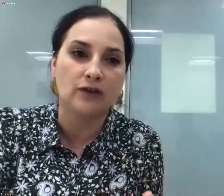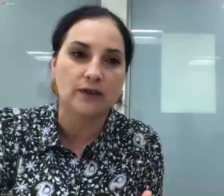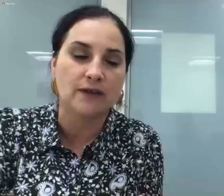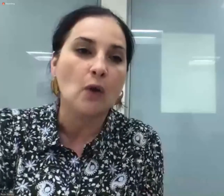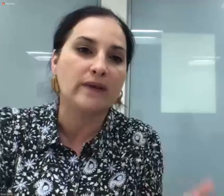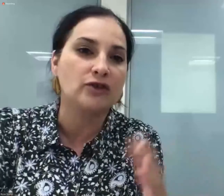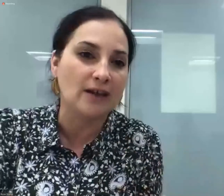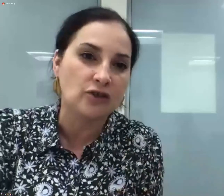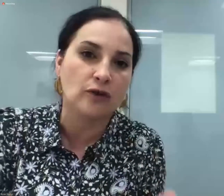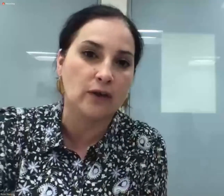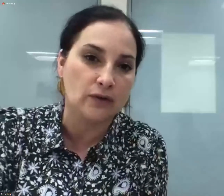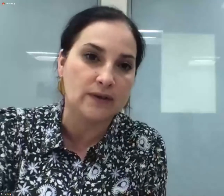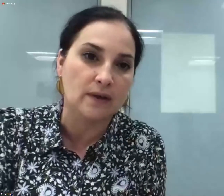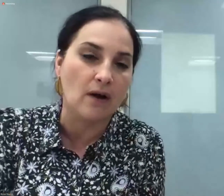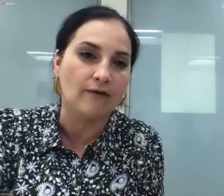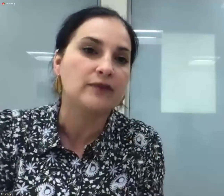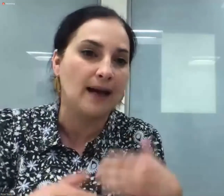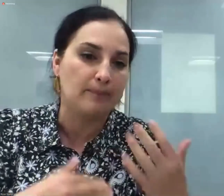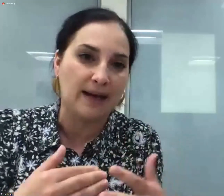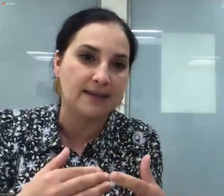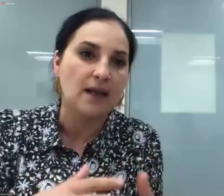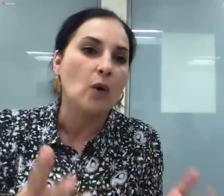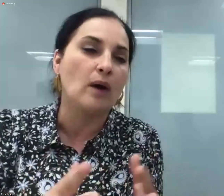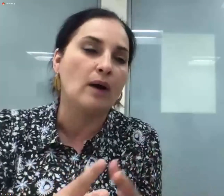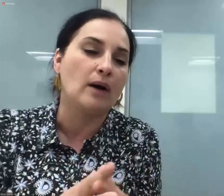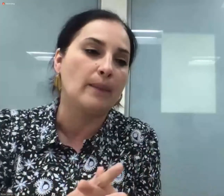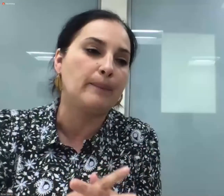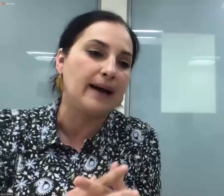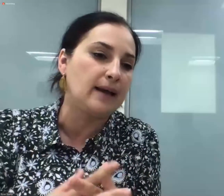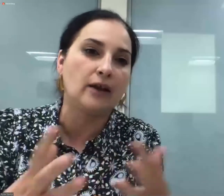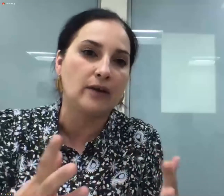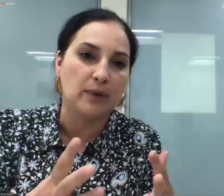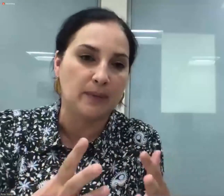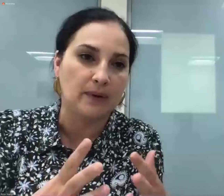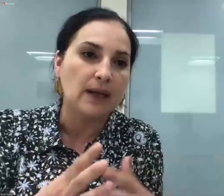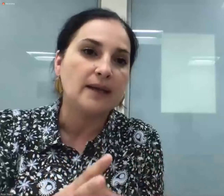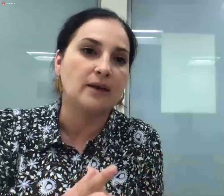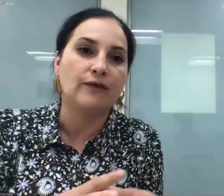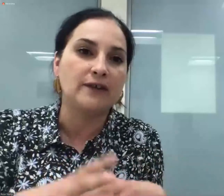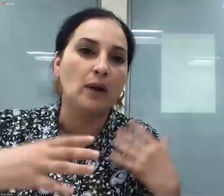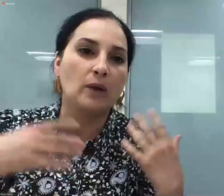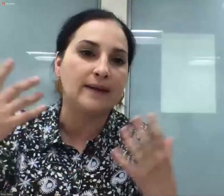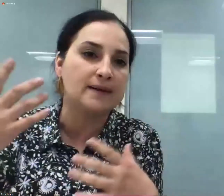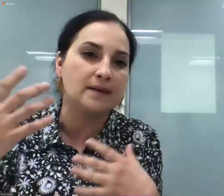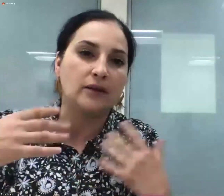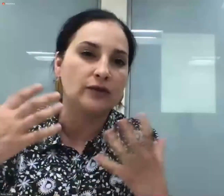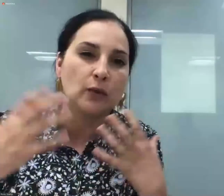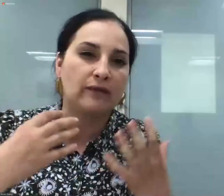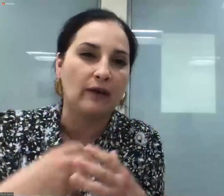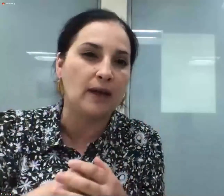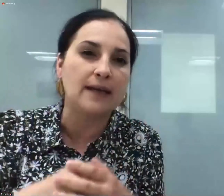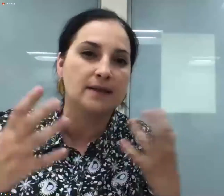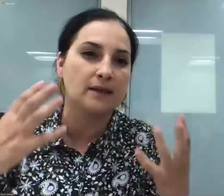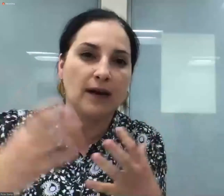of features with the gestural use of time pass by hearing people. So first of all, it's used